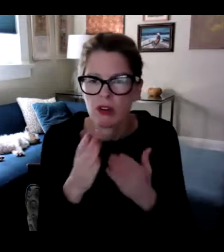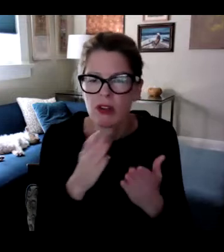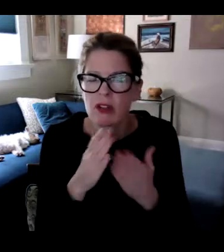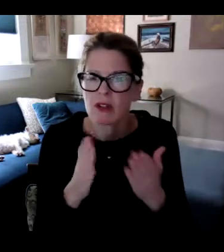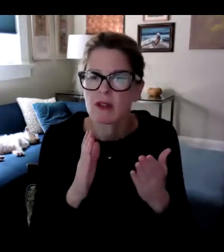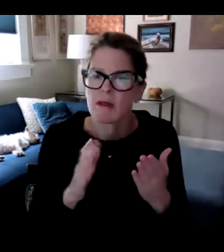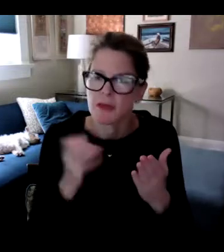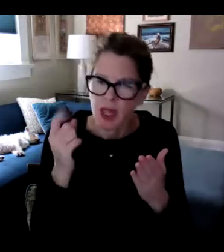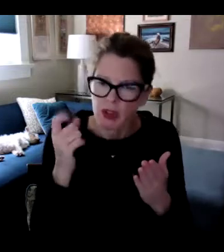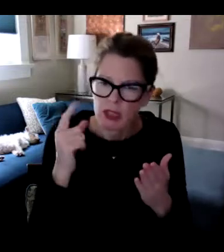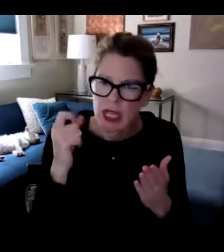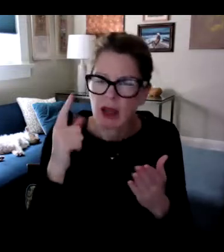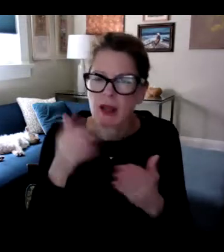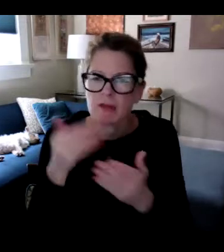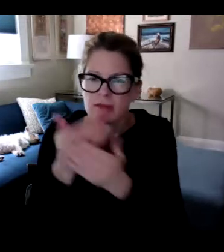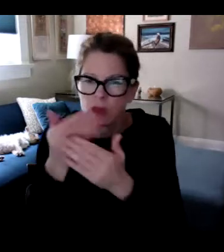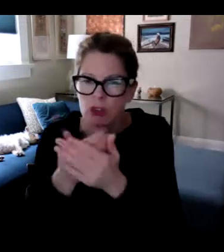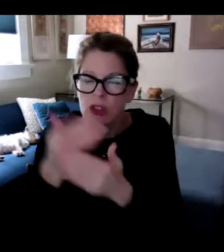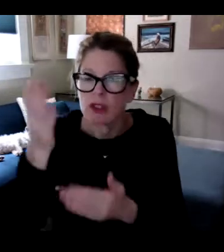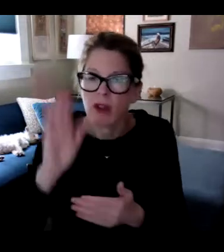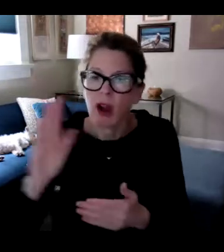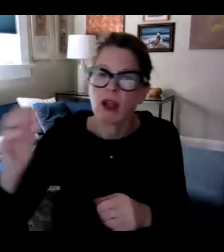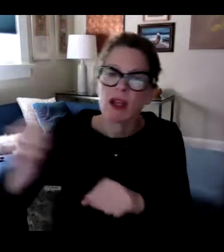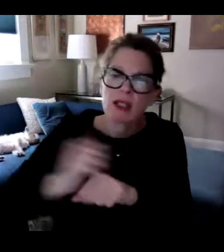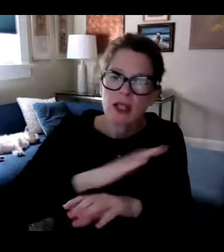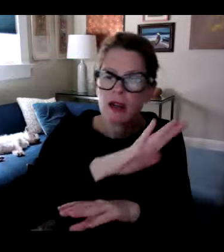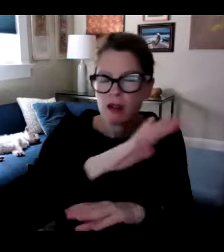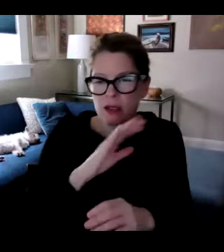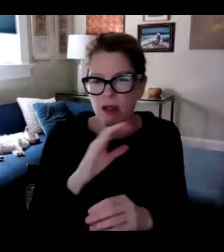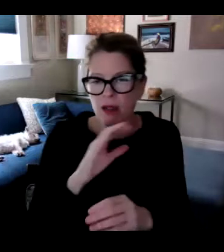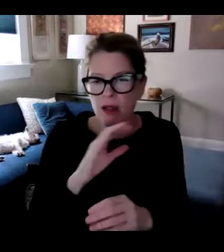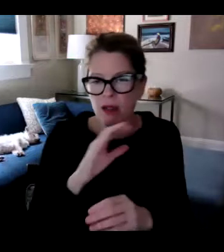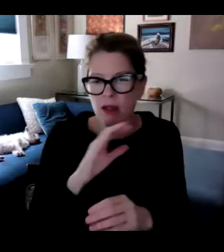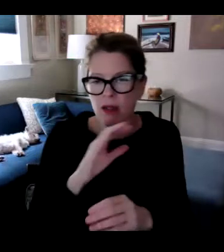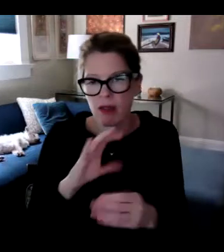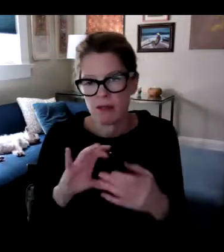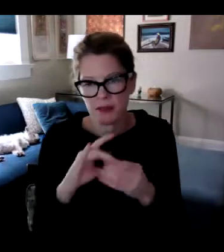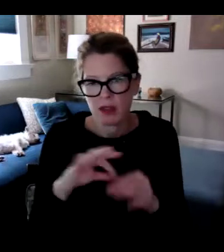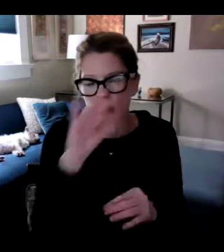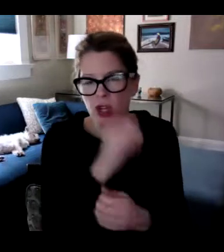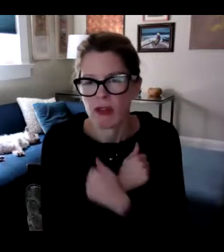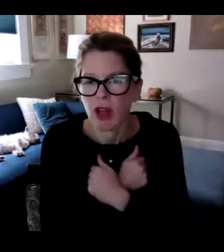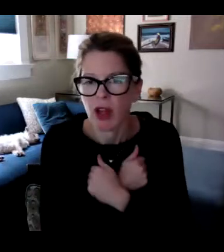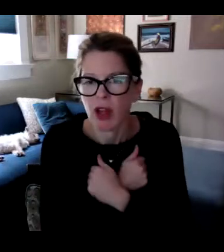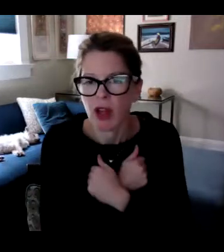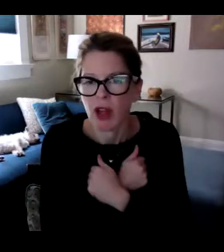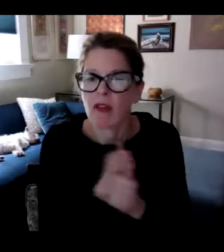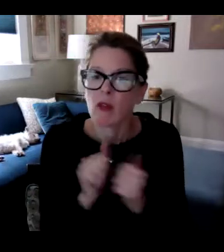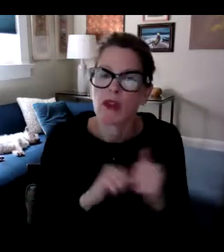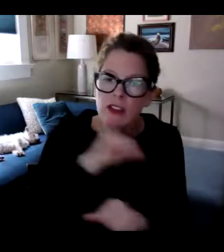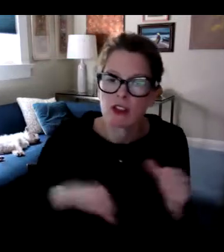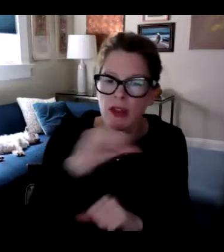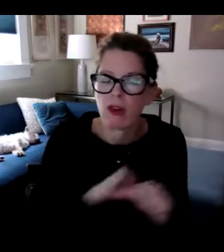Send forth upon us the spirit of love, that in companionship with one another, your abounding grace may increase among